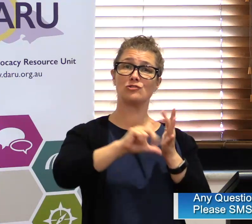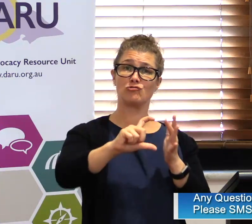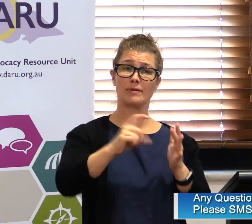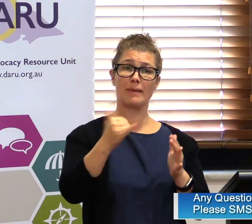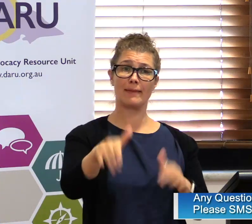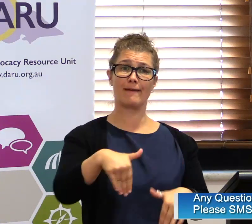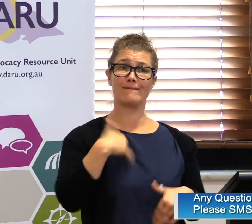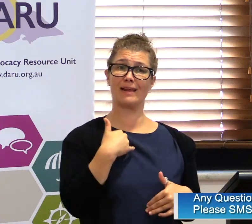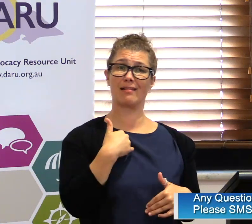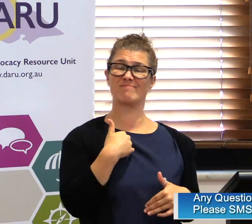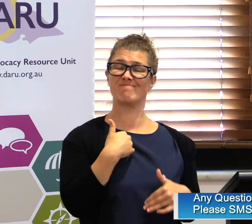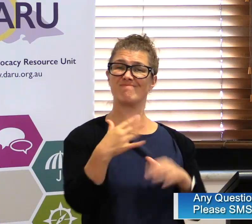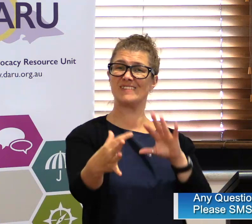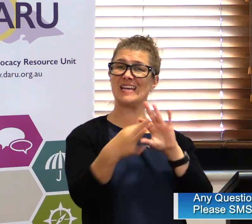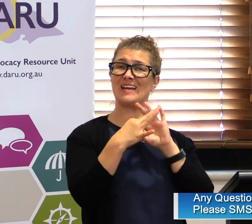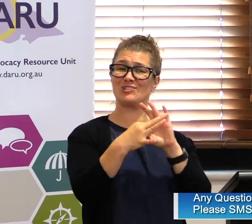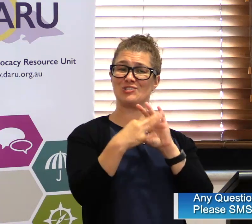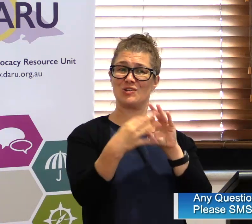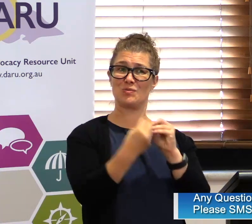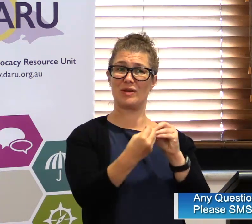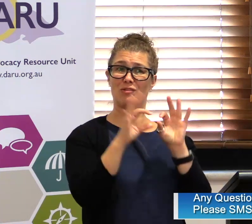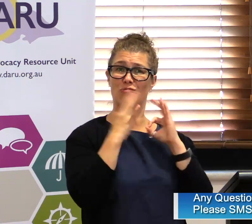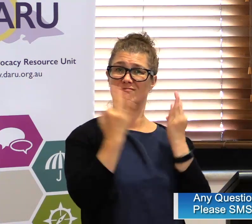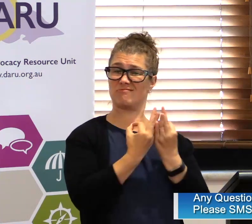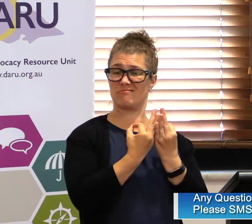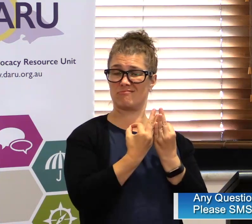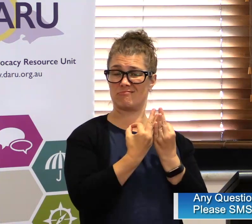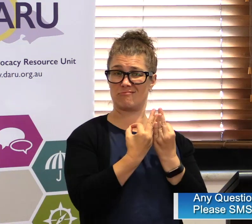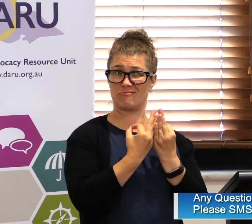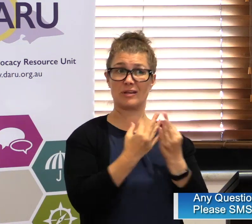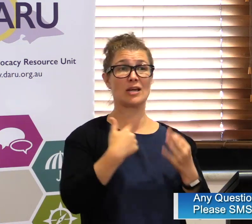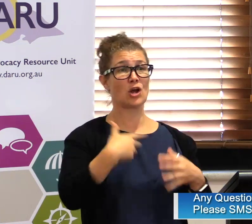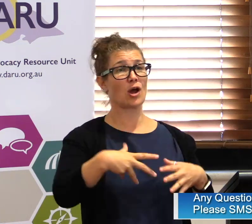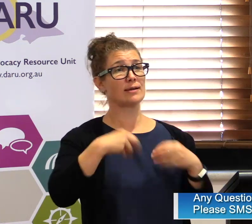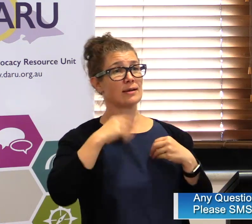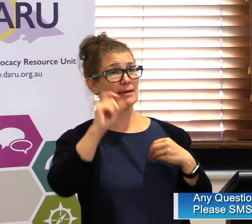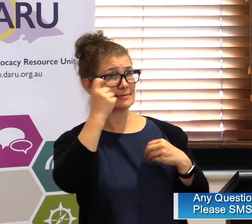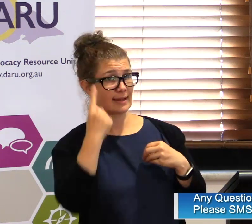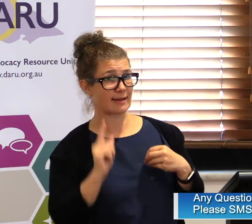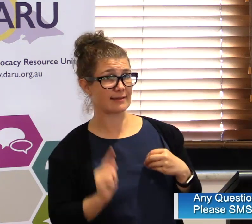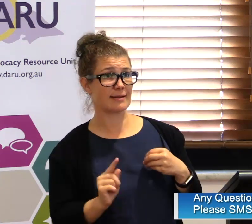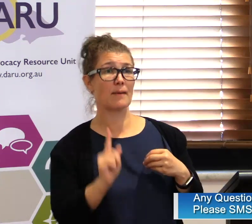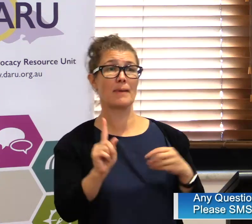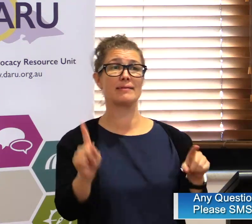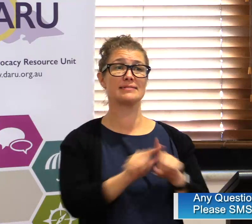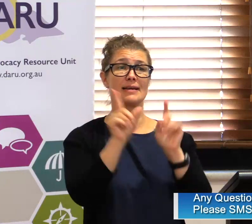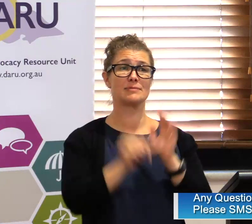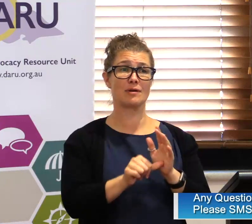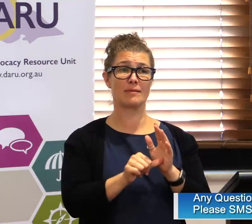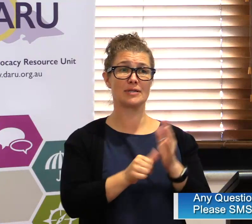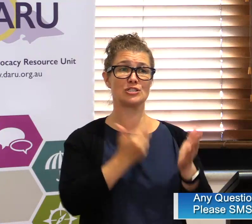feel encouraged to engage with our organisation, and I accept all of this, but at the same